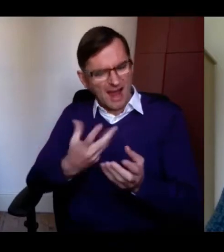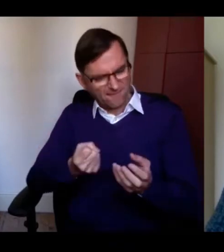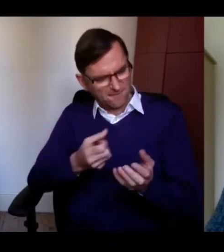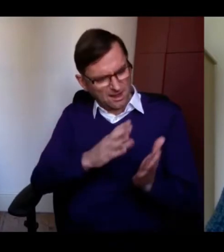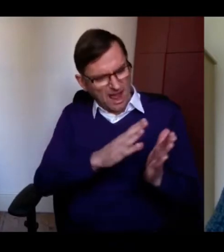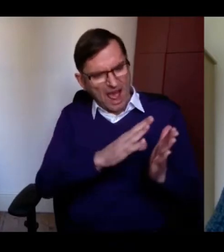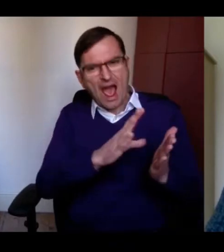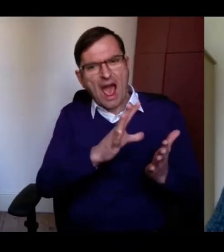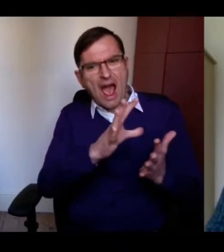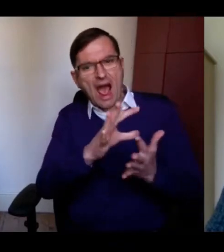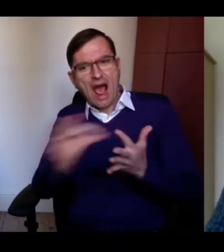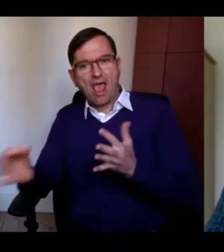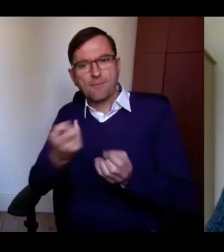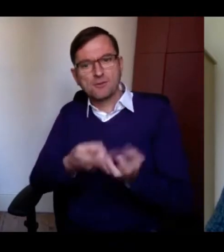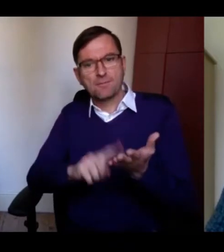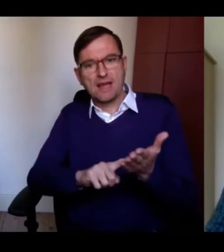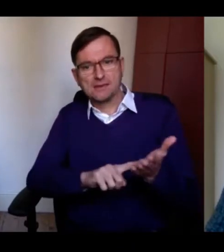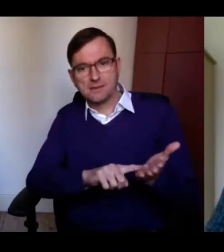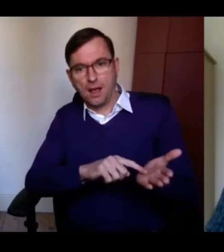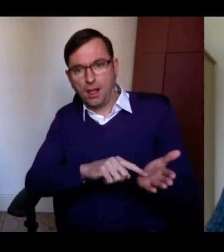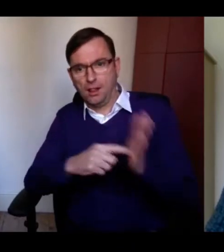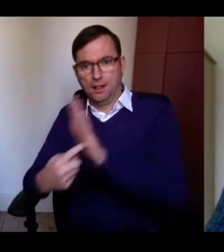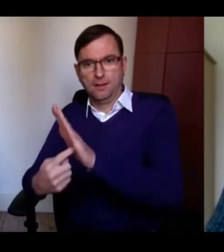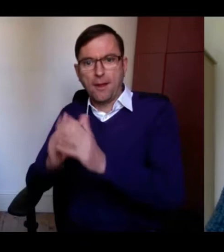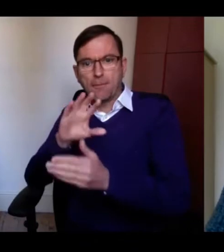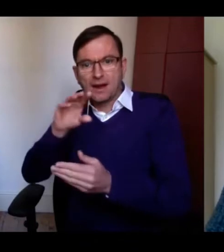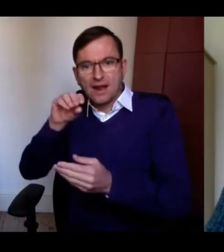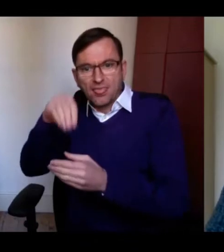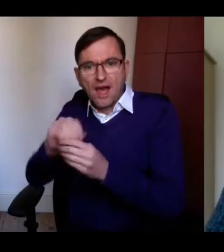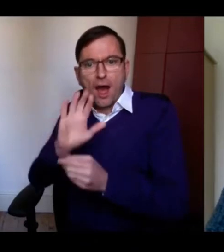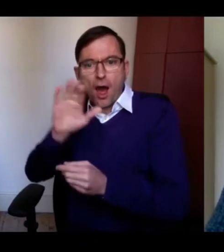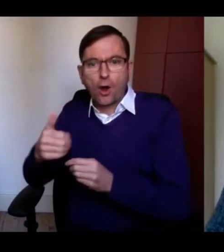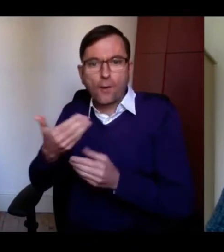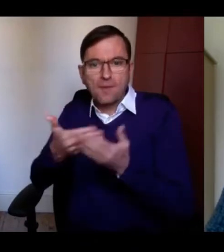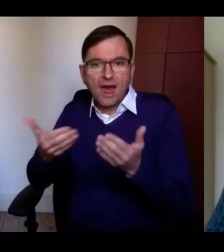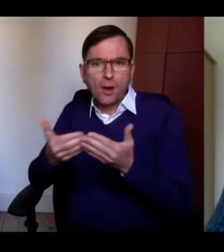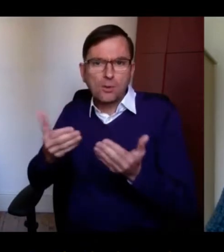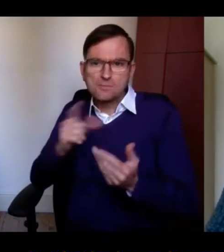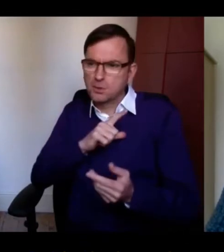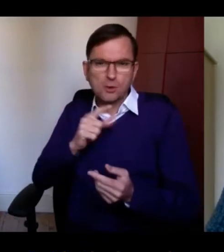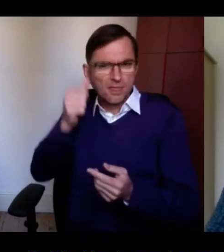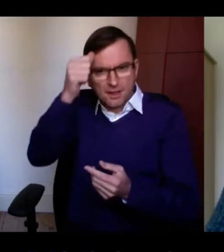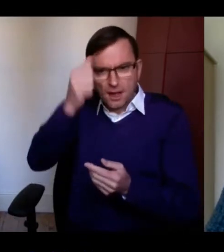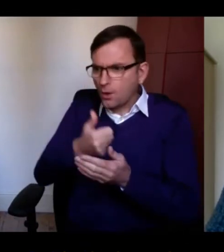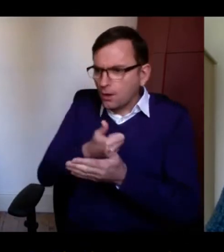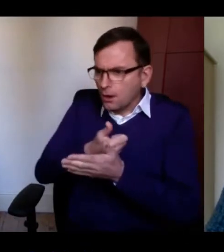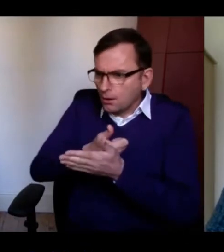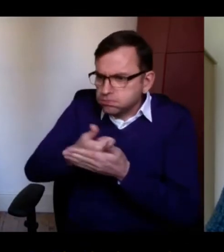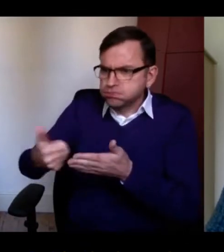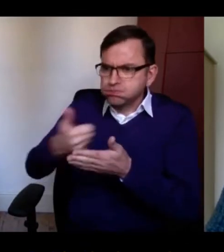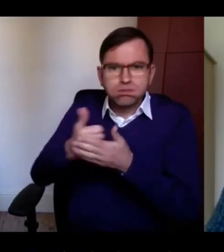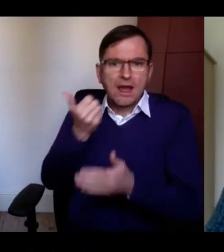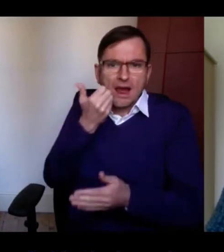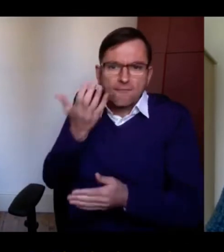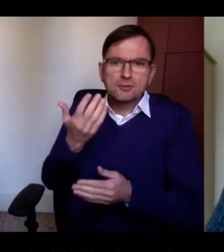home language BSL, which has elements of BSL in it, but in the home language